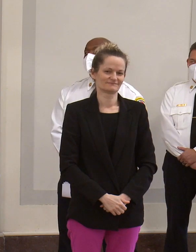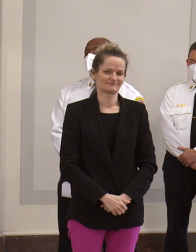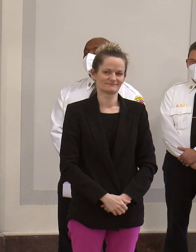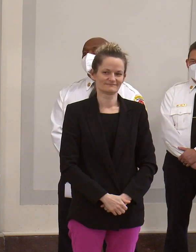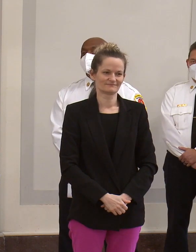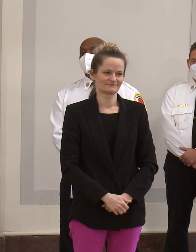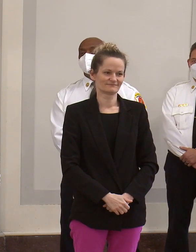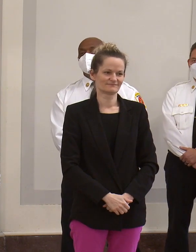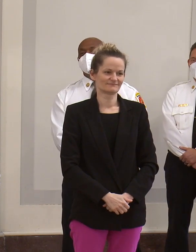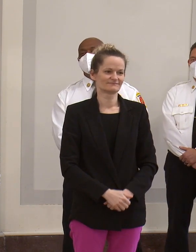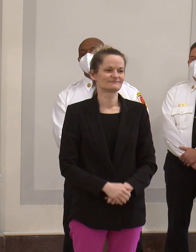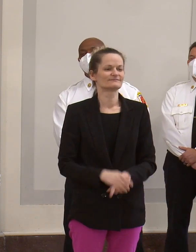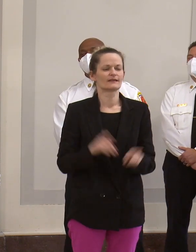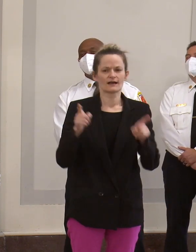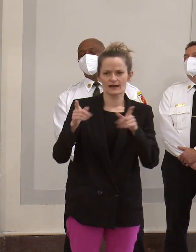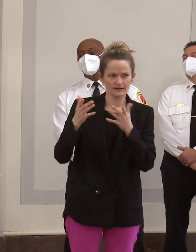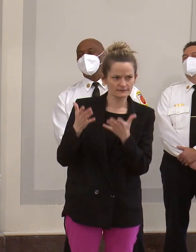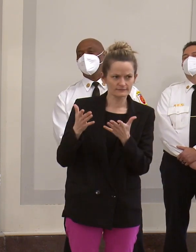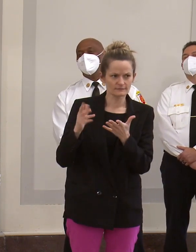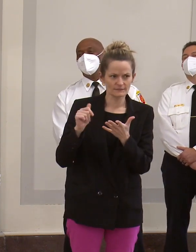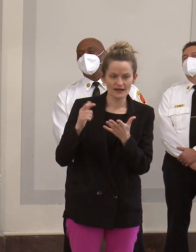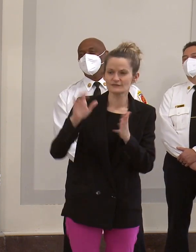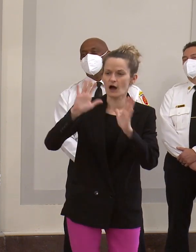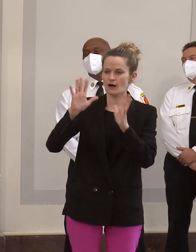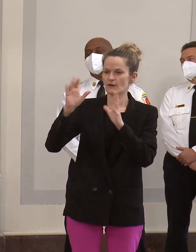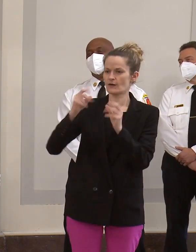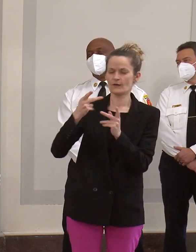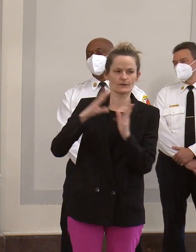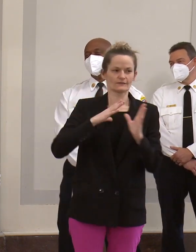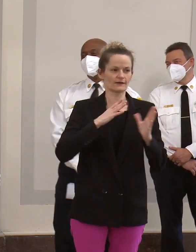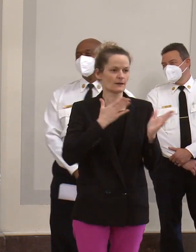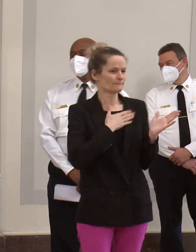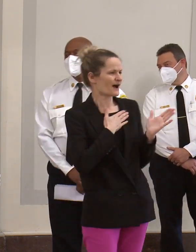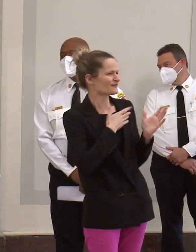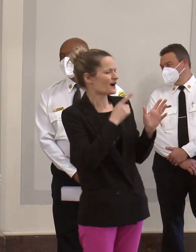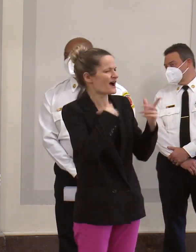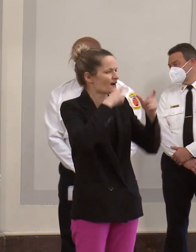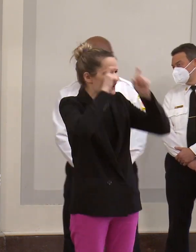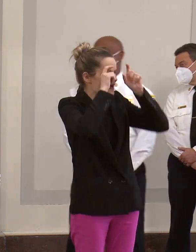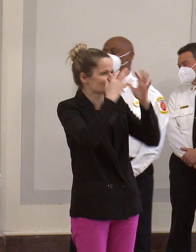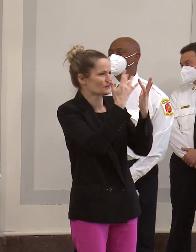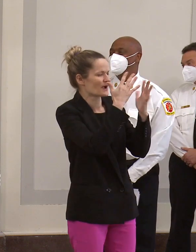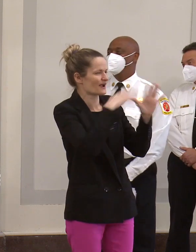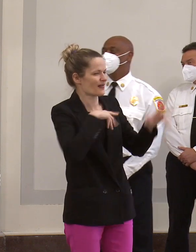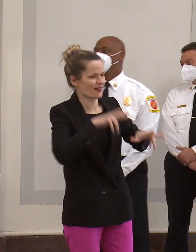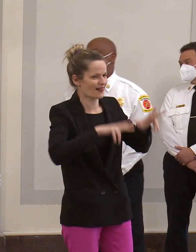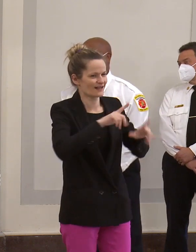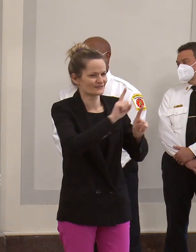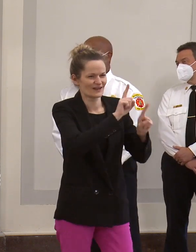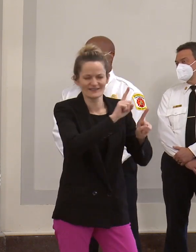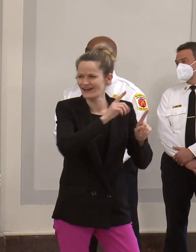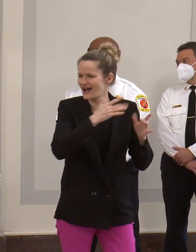Kate? Oh, I thought that without my glasses.